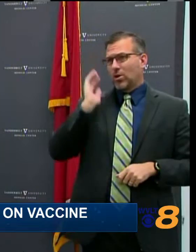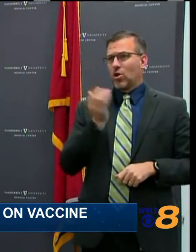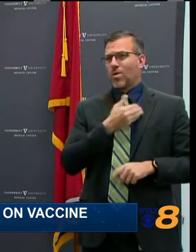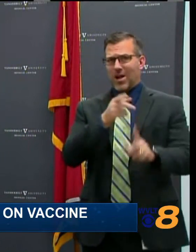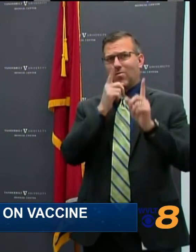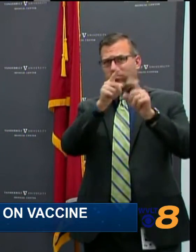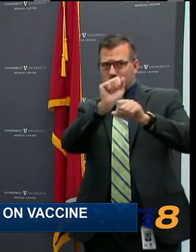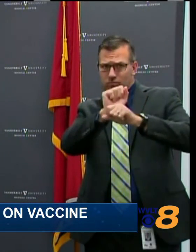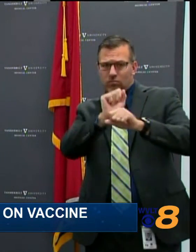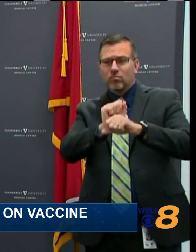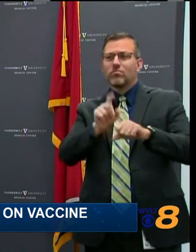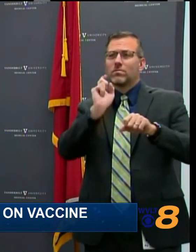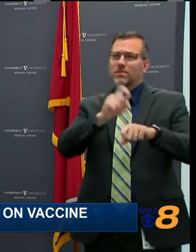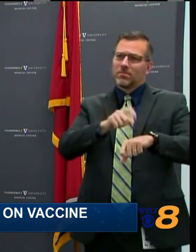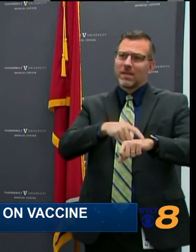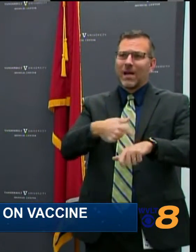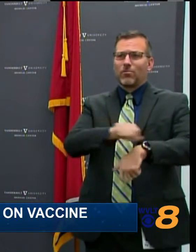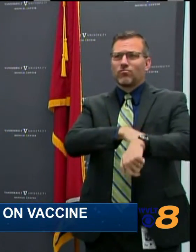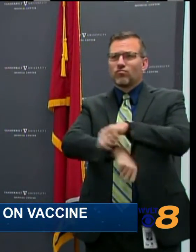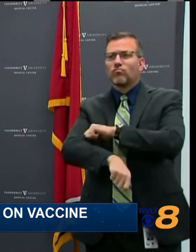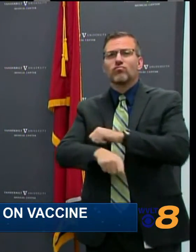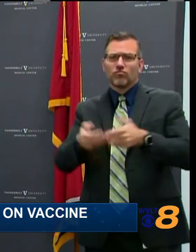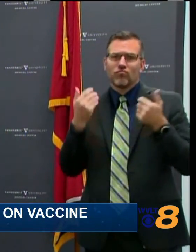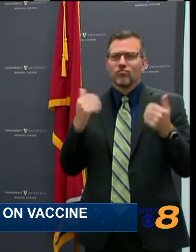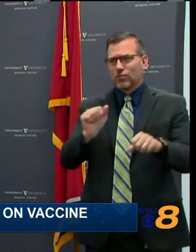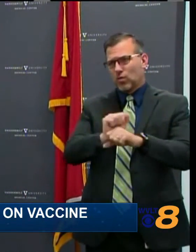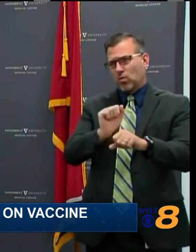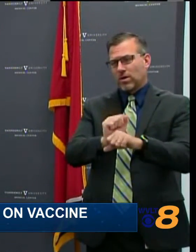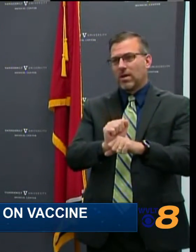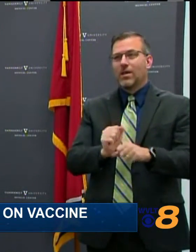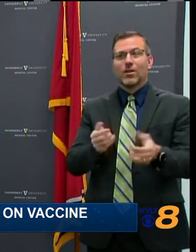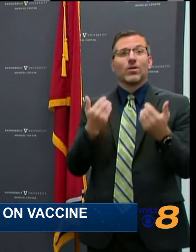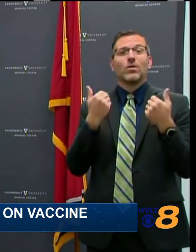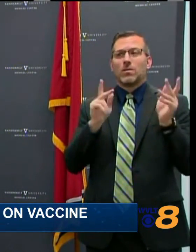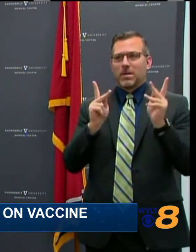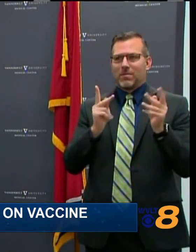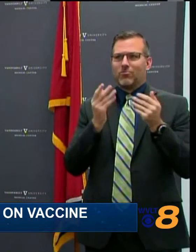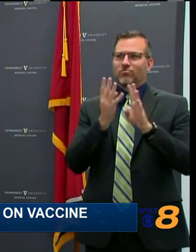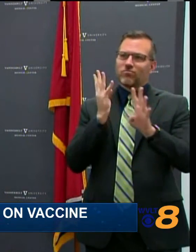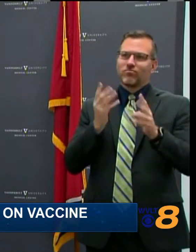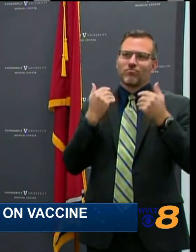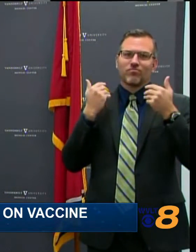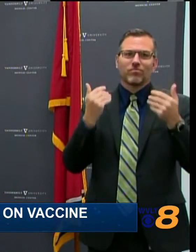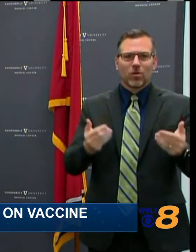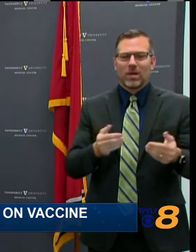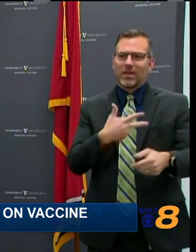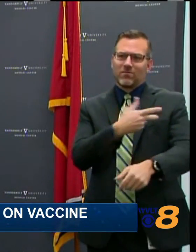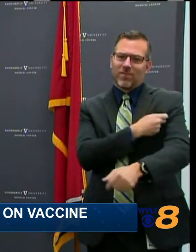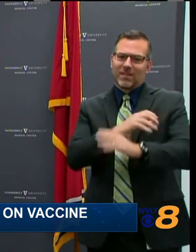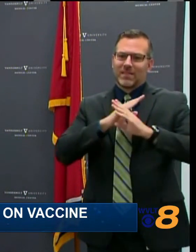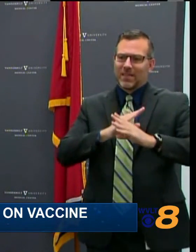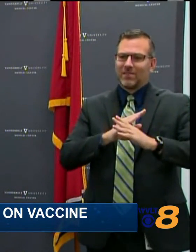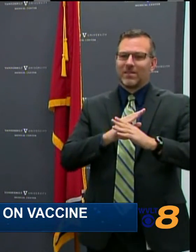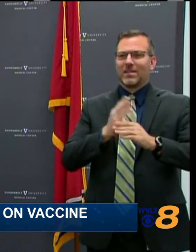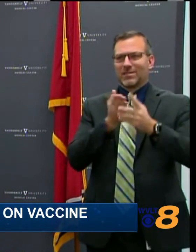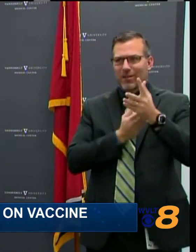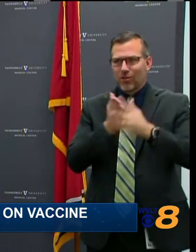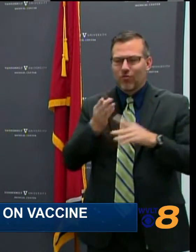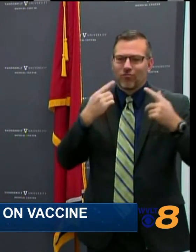us to roll up our sleeves and get to it. So let's get people vaccinated, and let's get through this pandemic. Thank